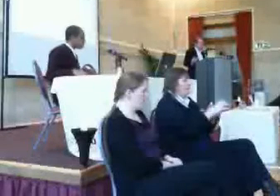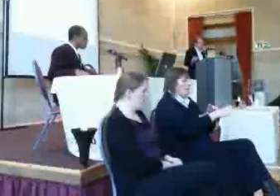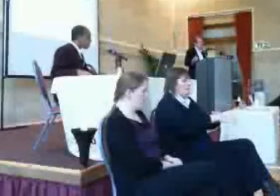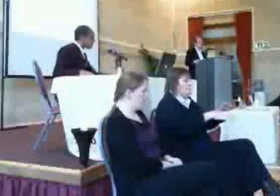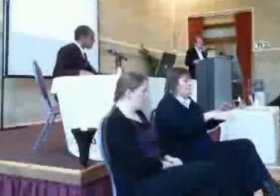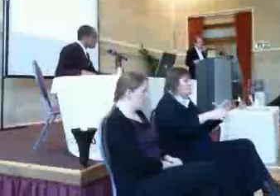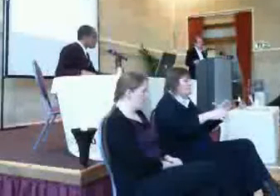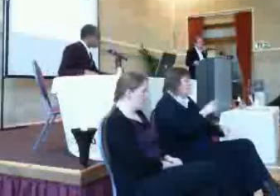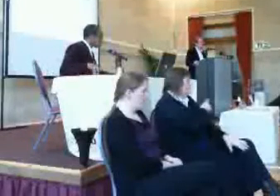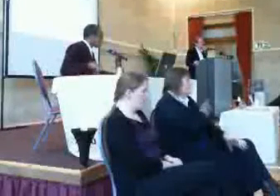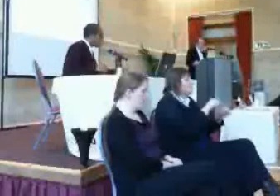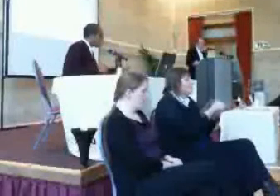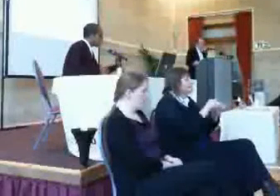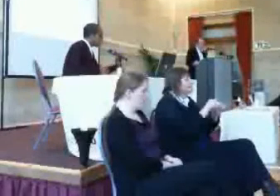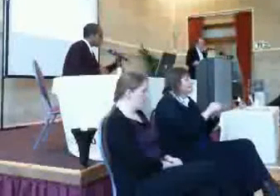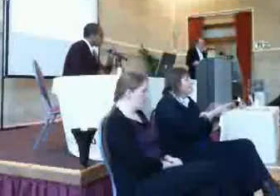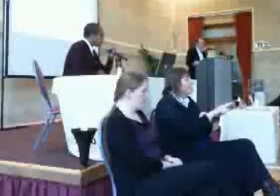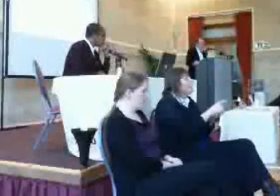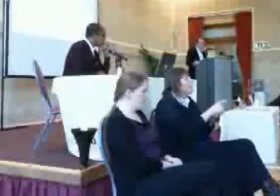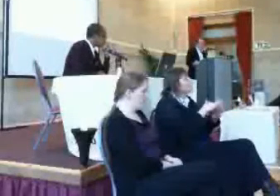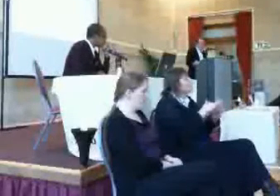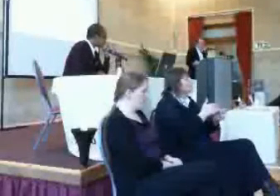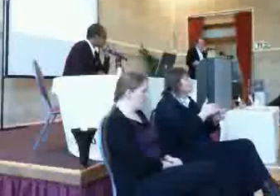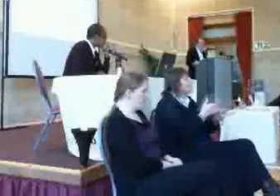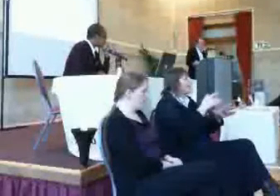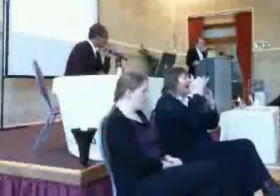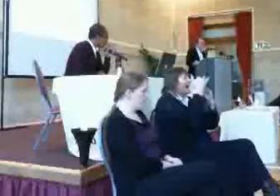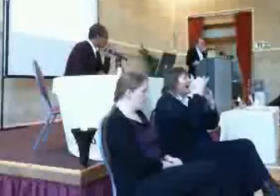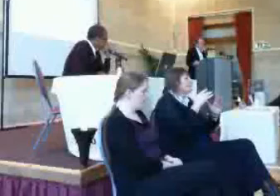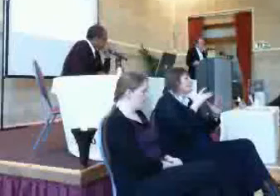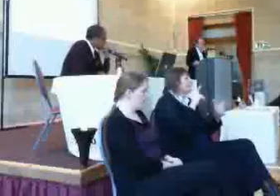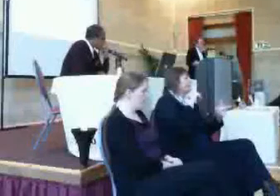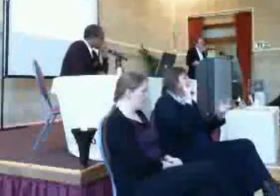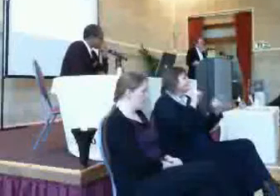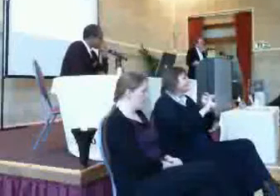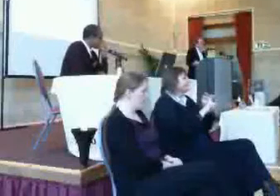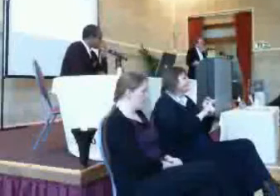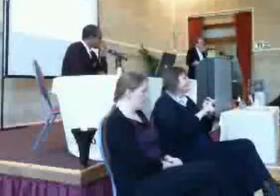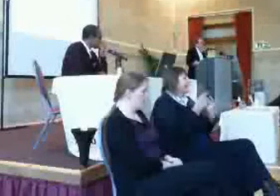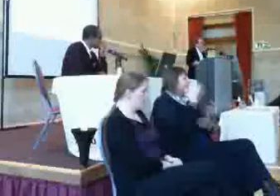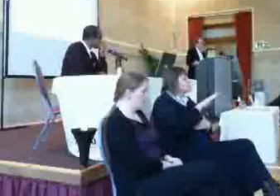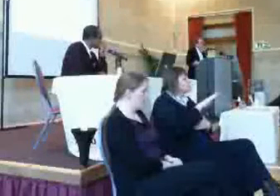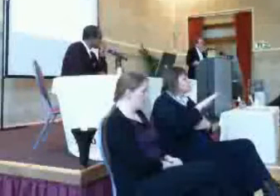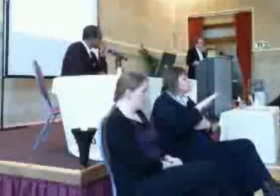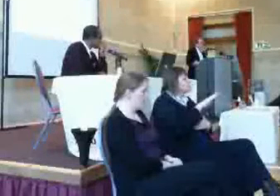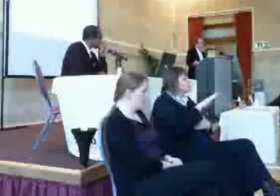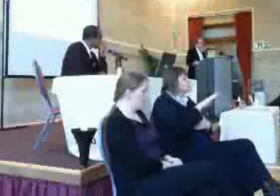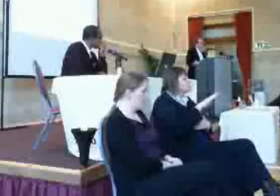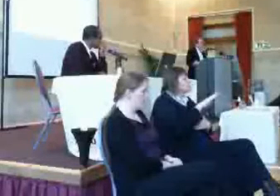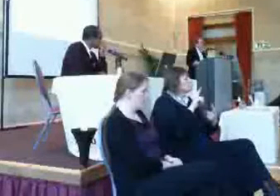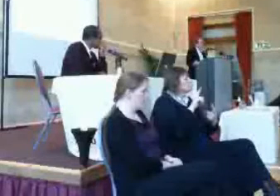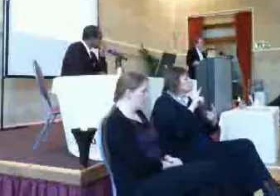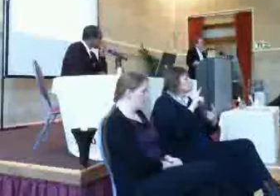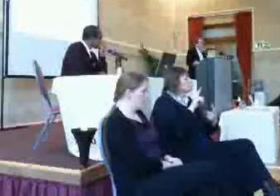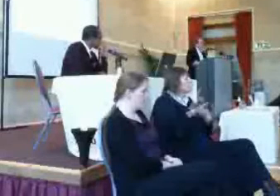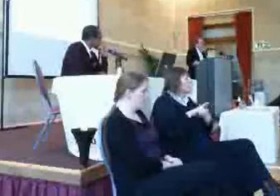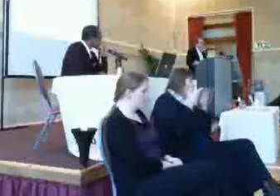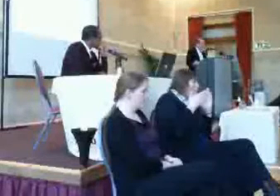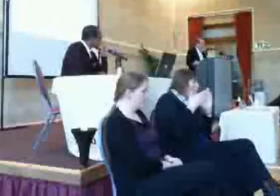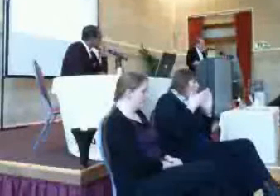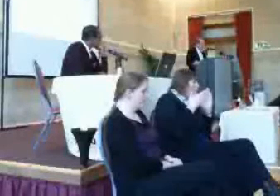receptive often than the adults. And I think that children badgering